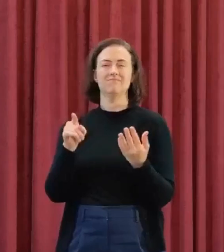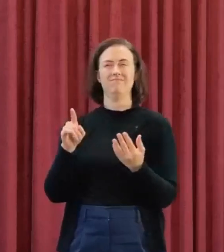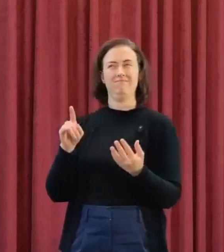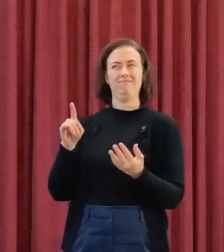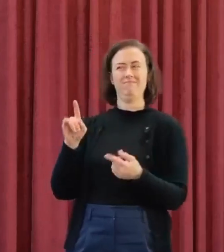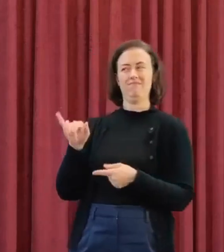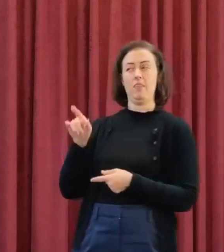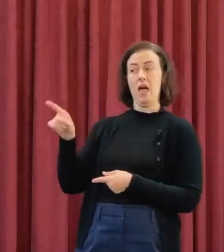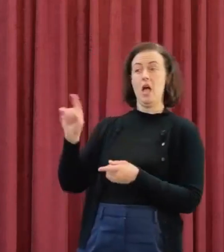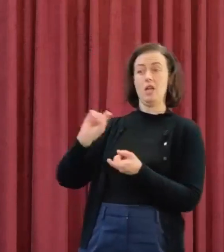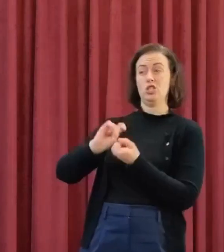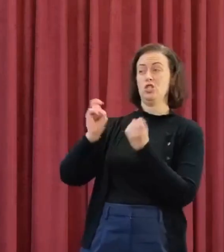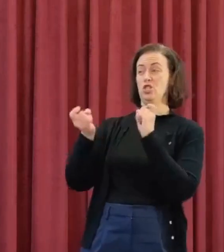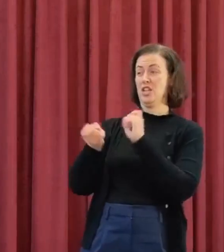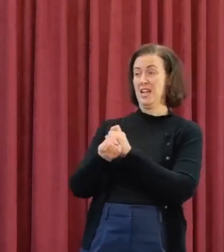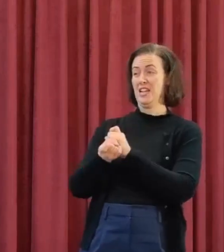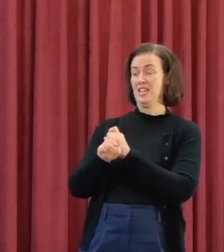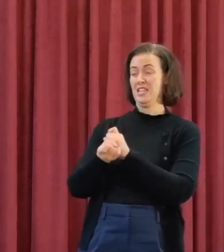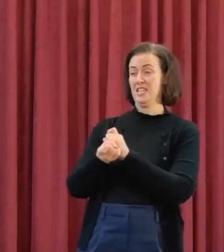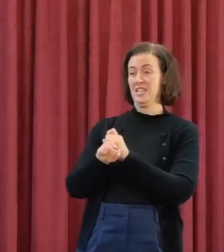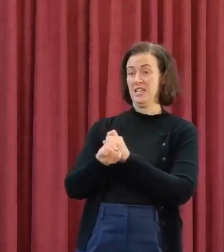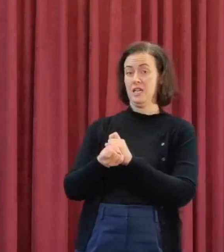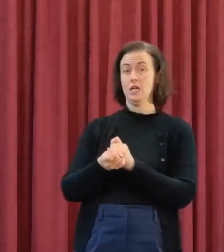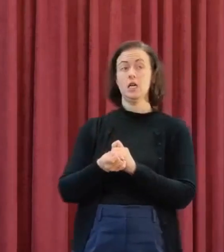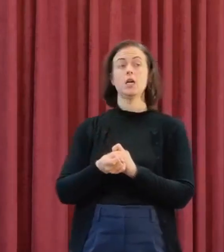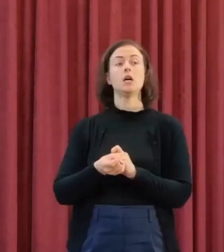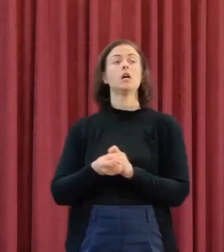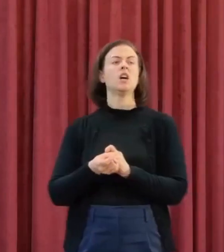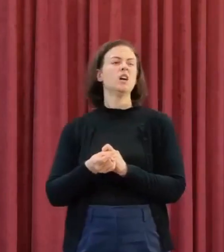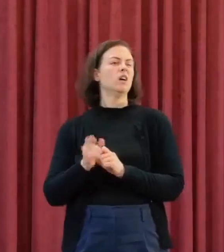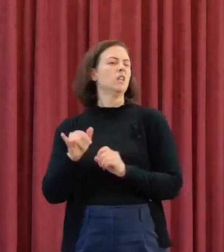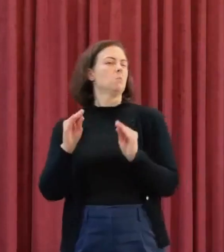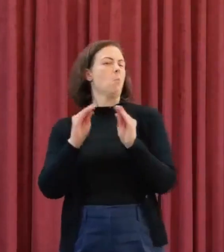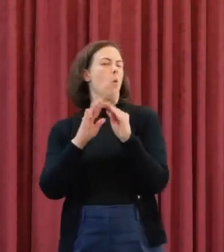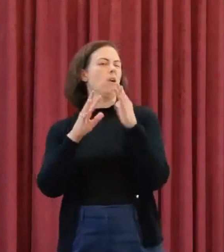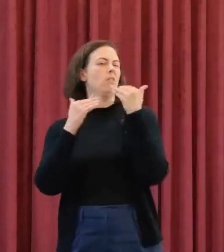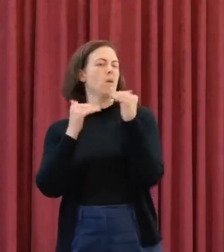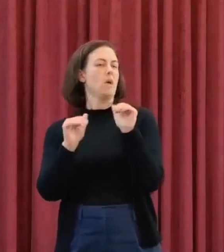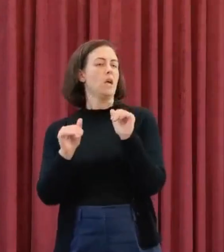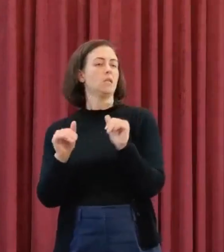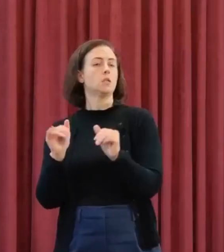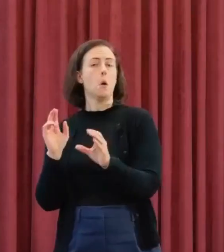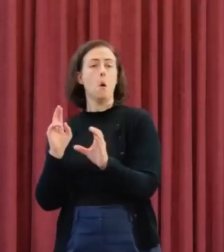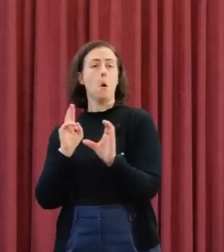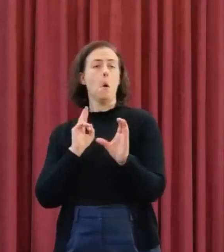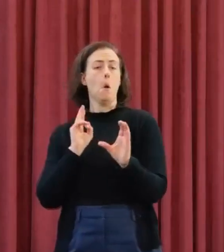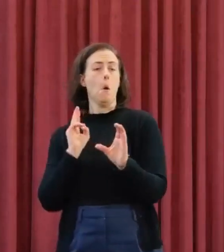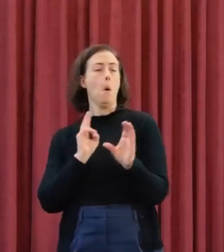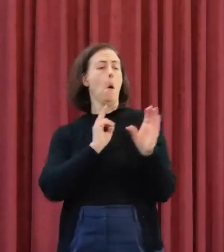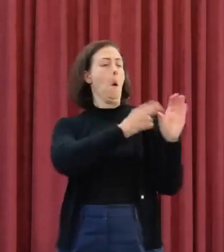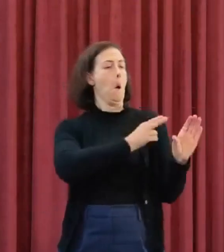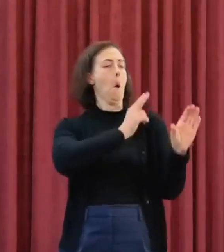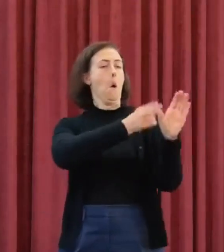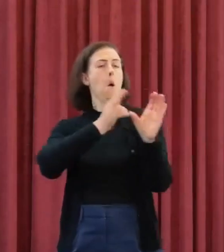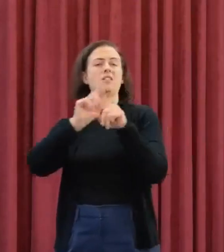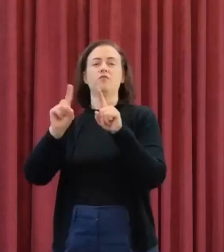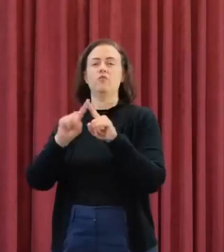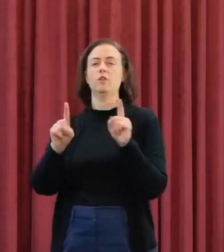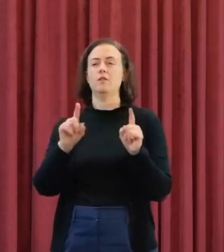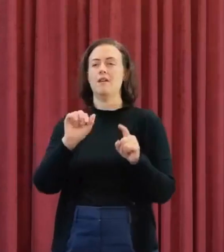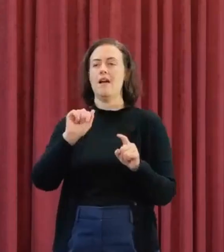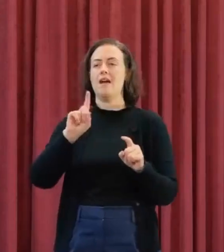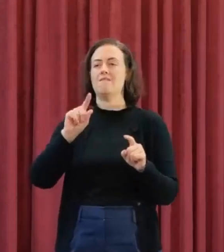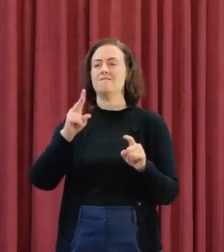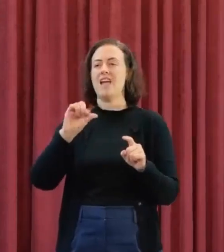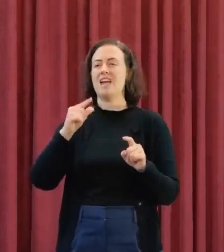this made this change, kind of restricting move from Medicare Advantage plan to another Medicare Advantage plan